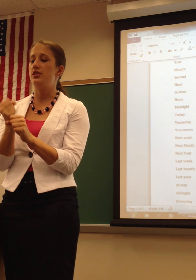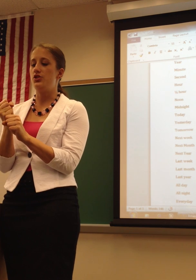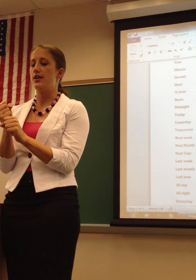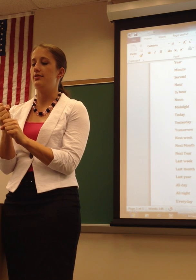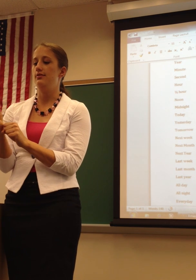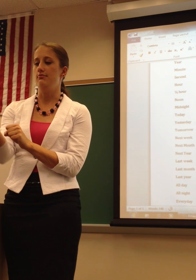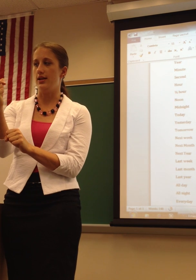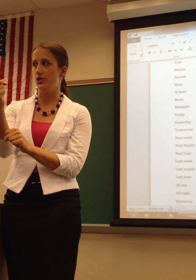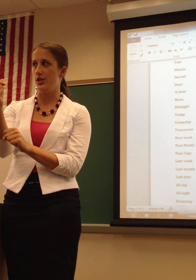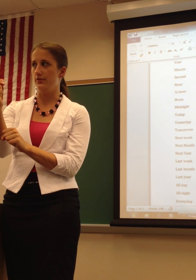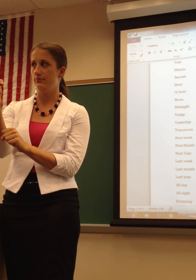is just next year. So,